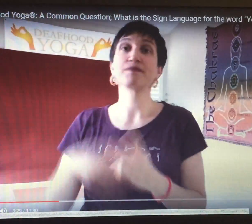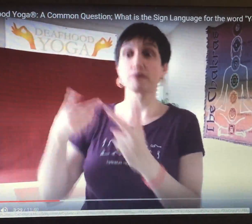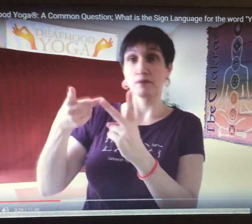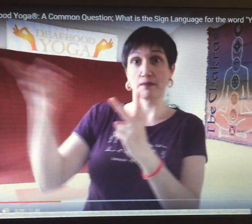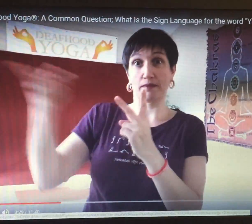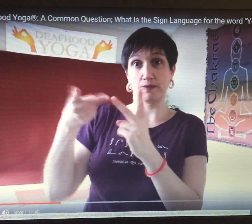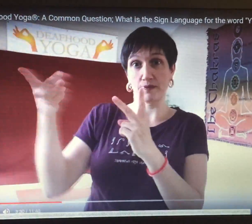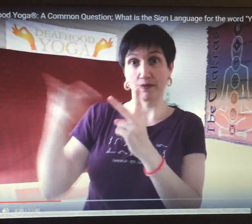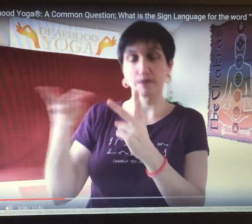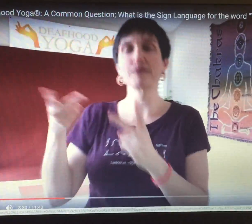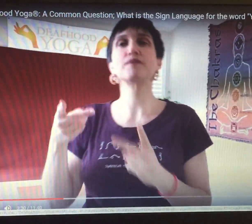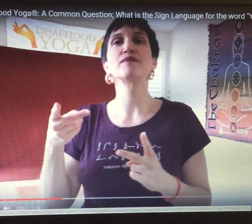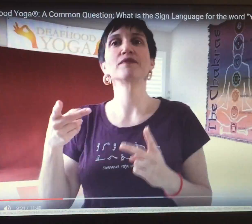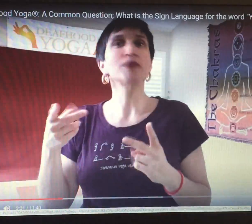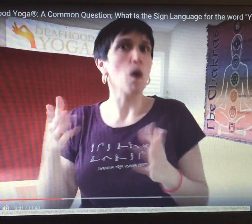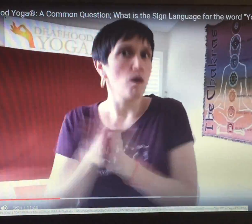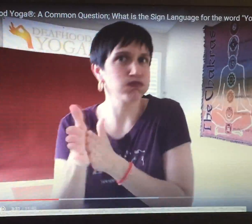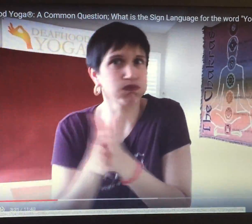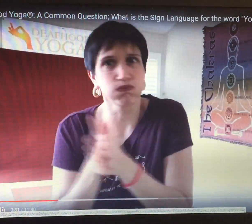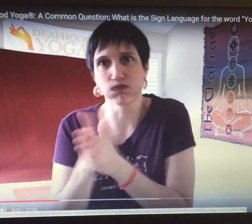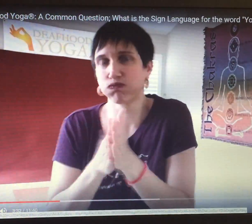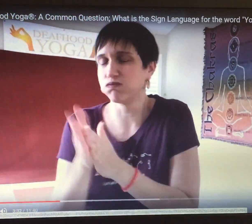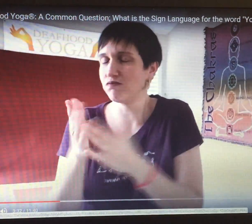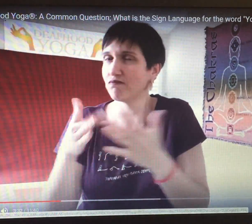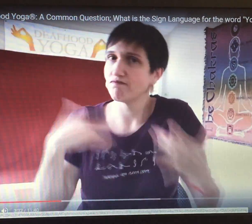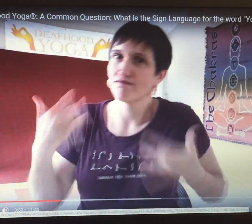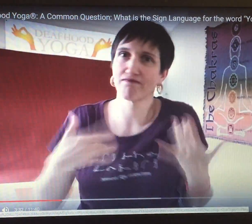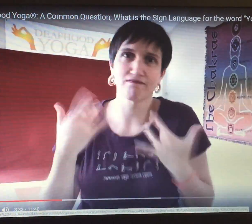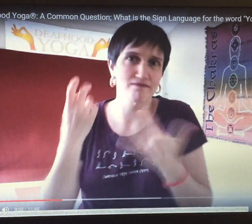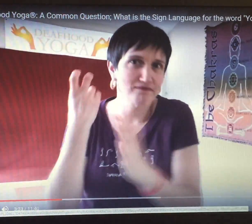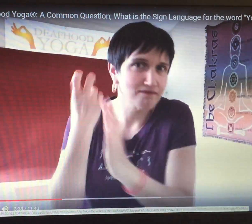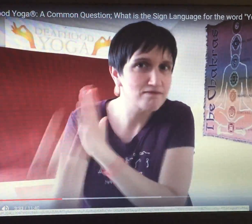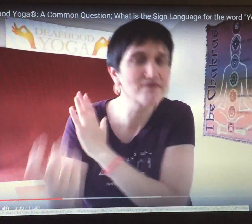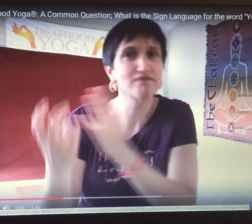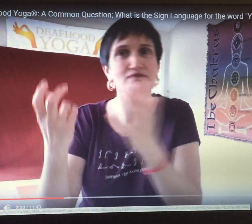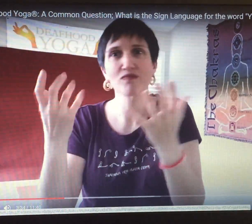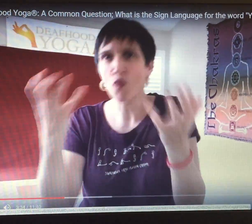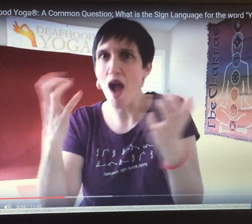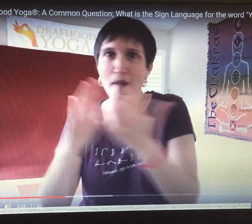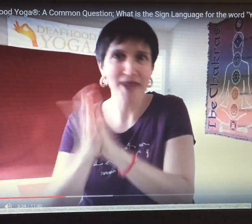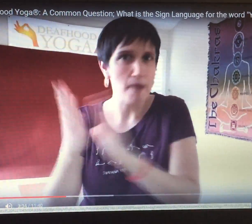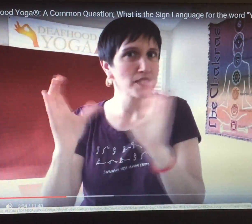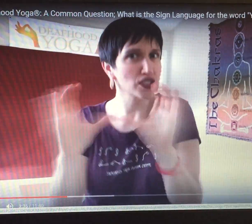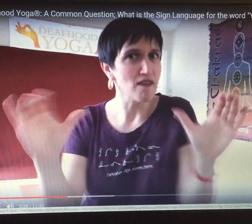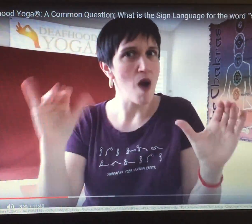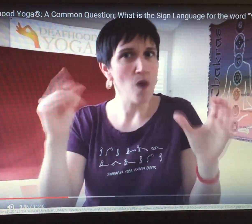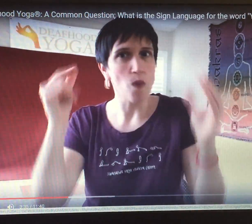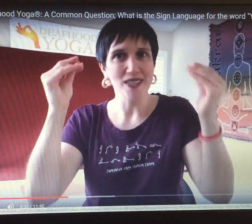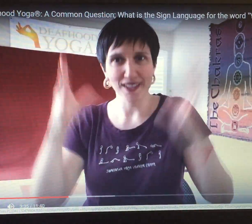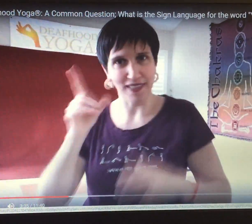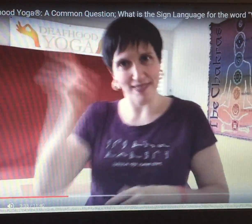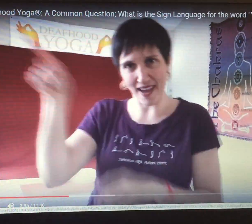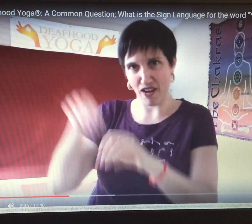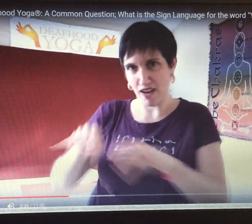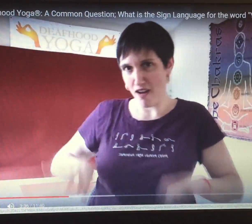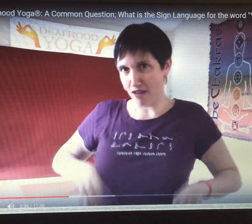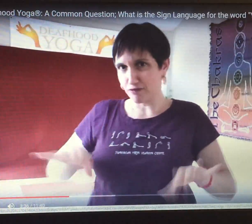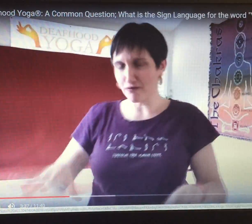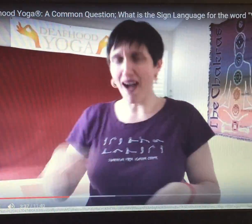hadn't met yet. The 2 of them were so eager, so excited to immerse themselves. They want to become certified yoga and teachers